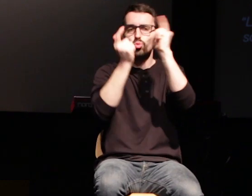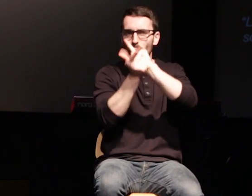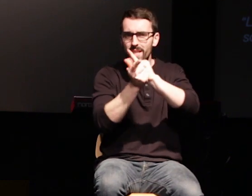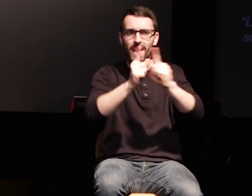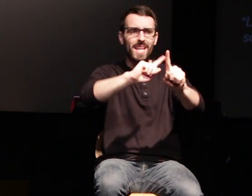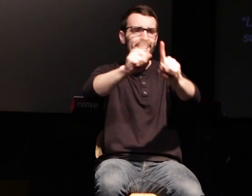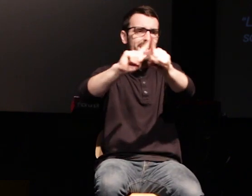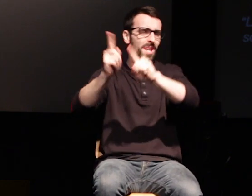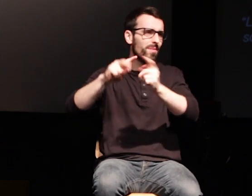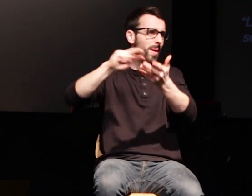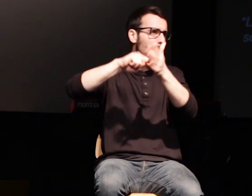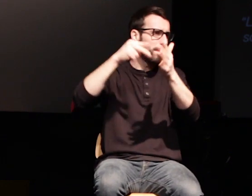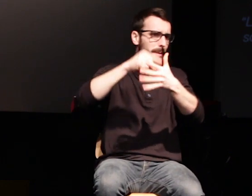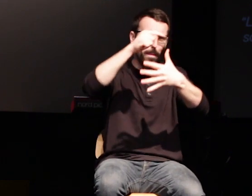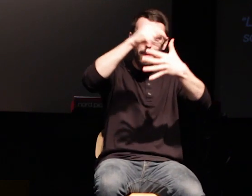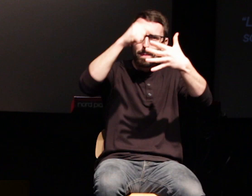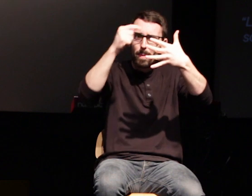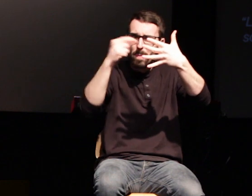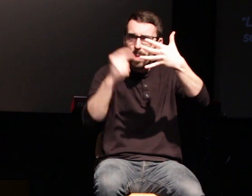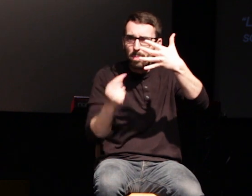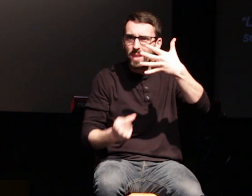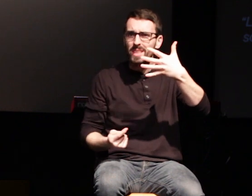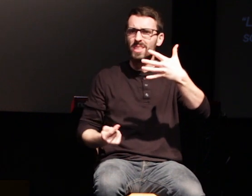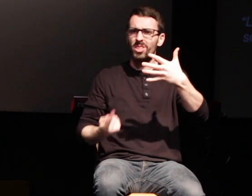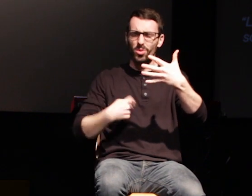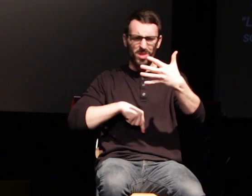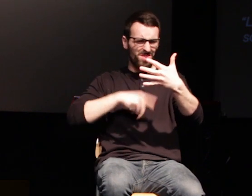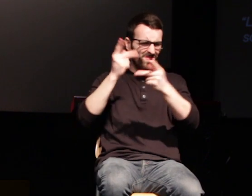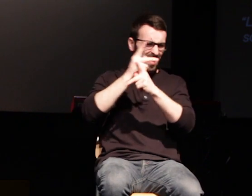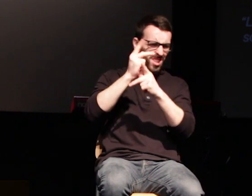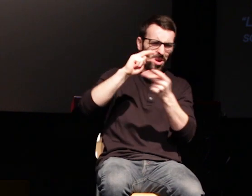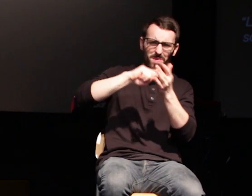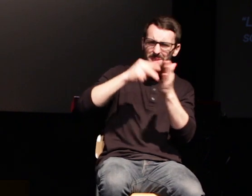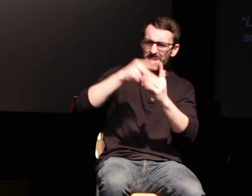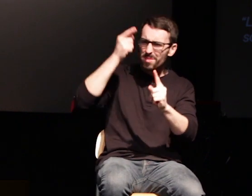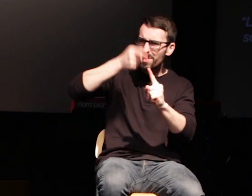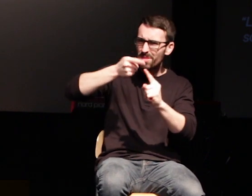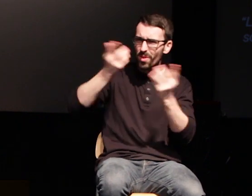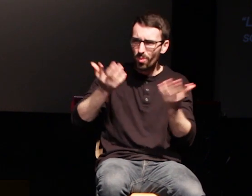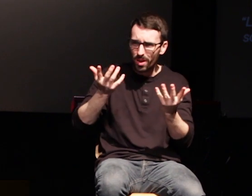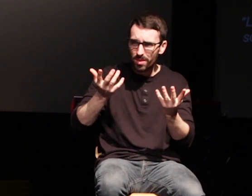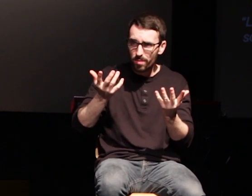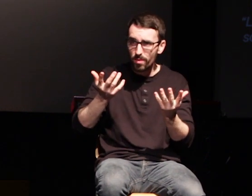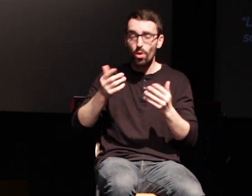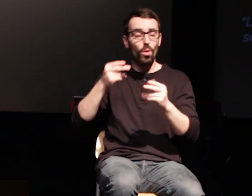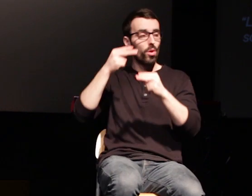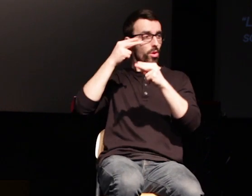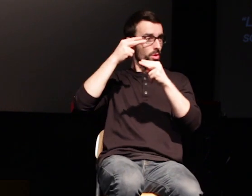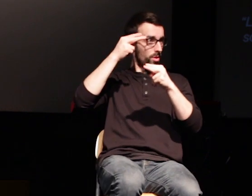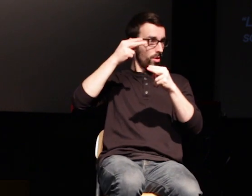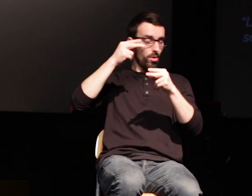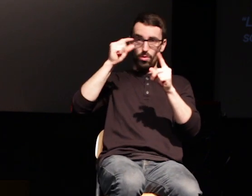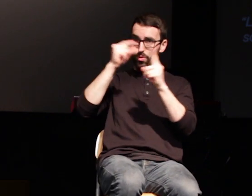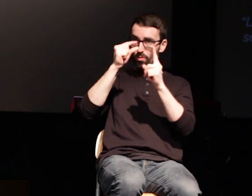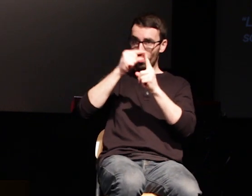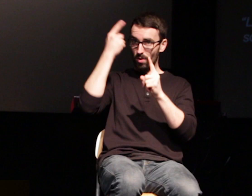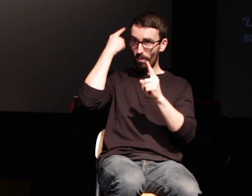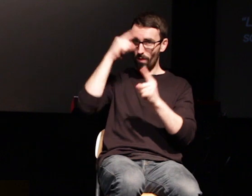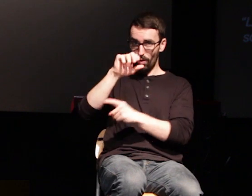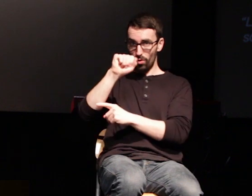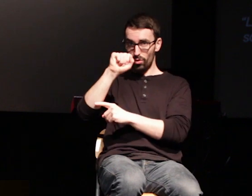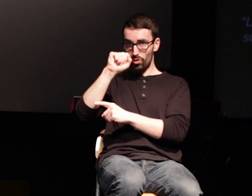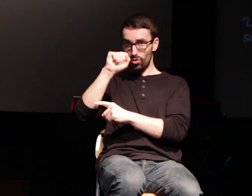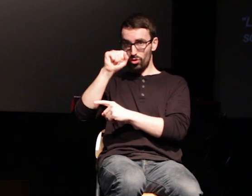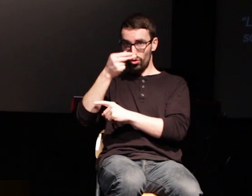context around it to figure out which one that they meant. And so this word that Mark uses for shore, he's kind of giving us like a foreshadowing.